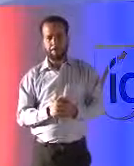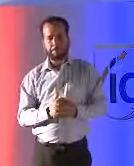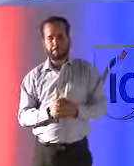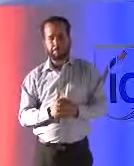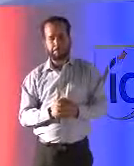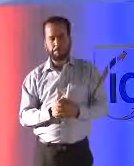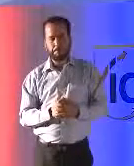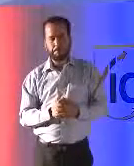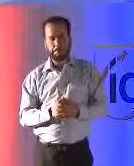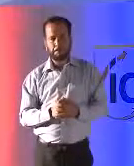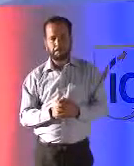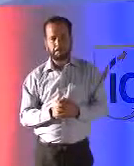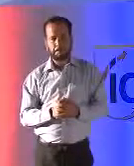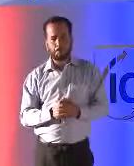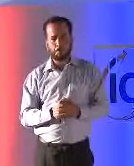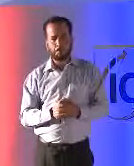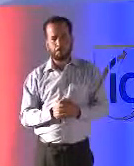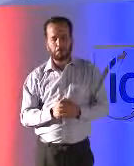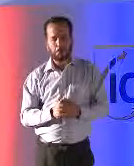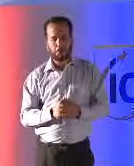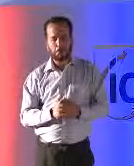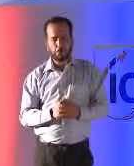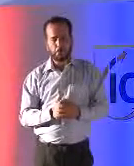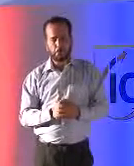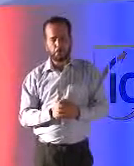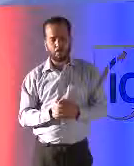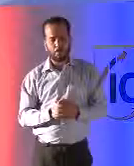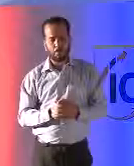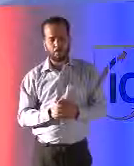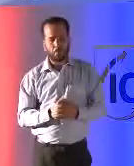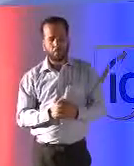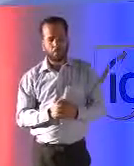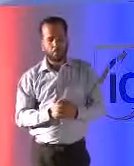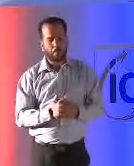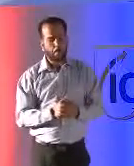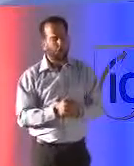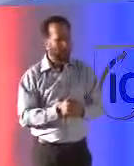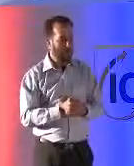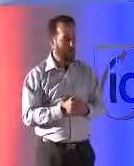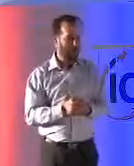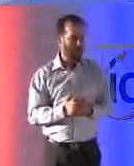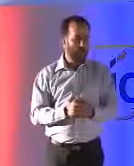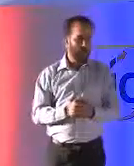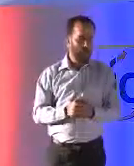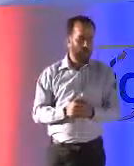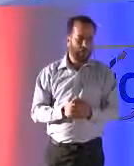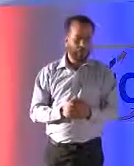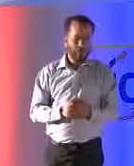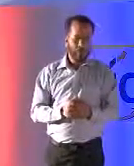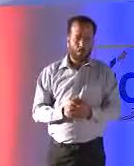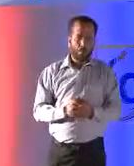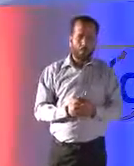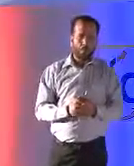know all the colleagues, if you are connected to if you're blind and connected to the internet, you send email, you receive